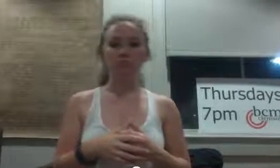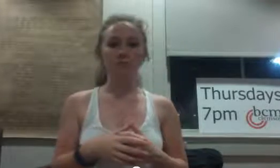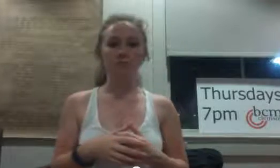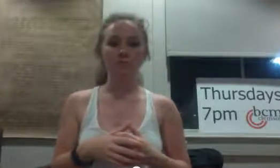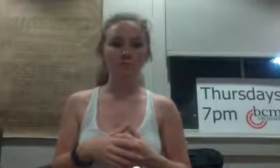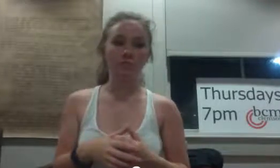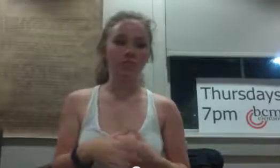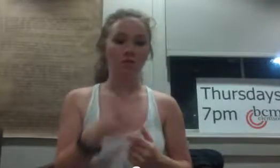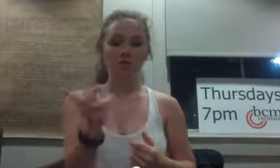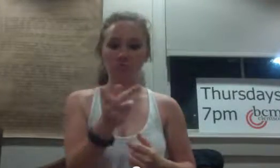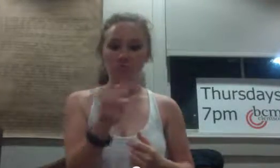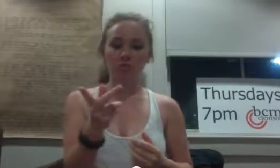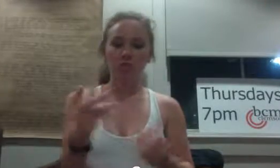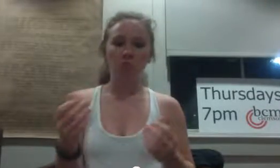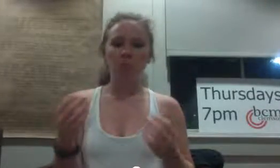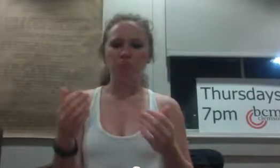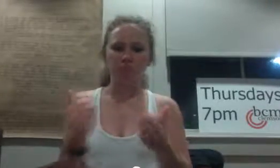government officials.